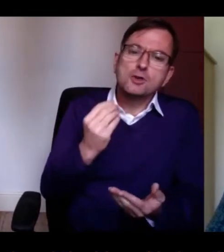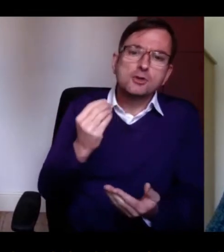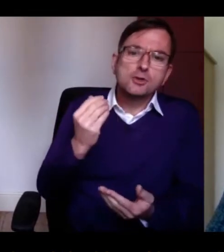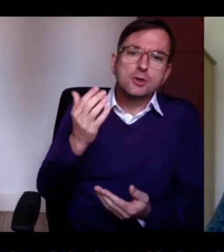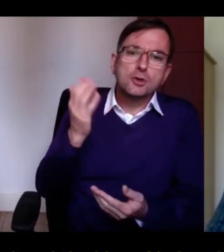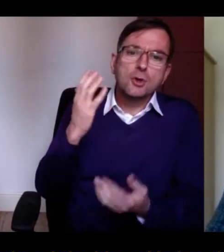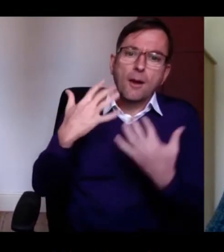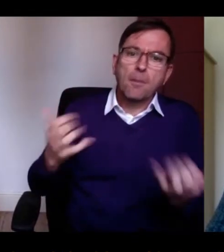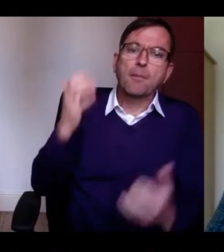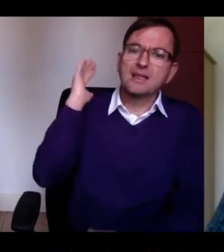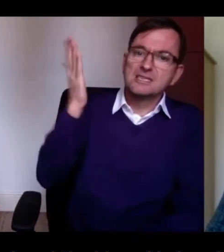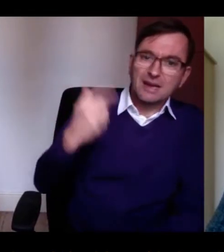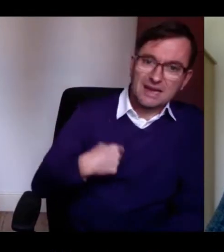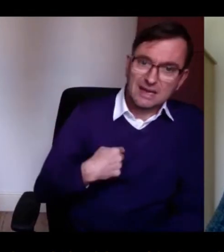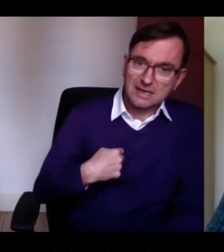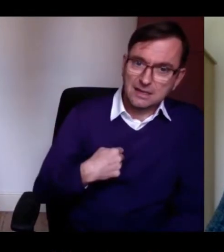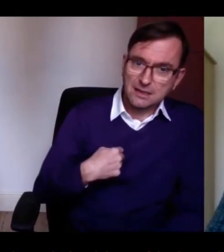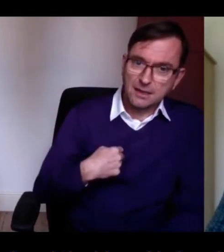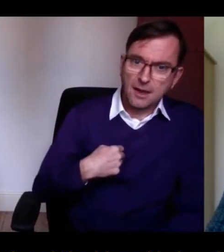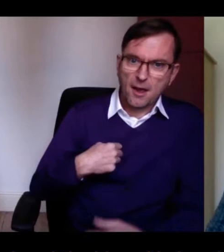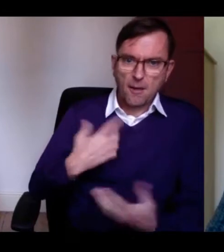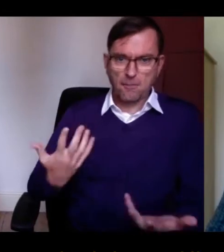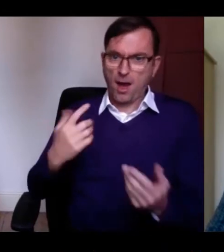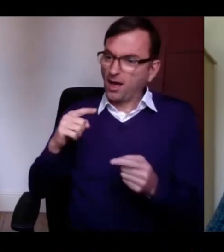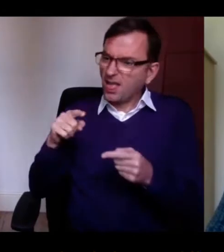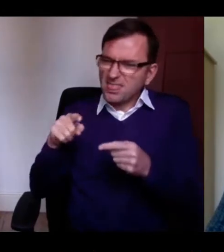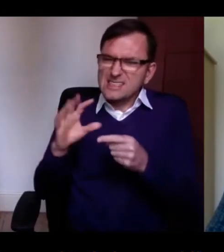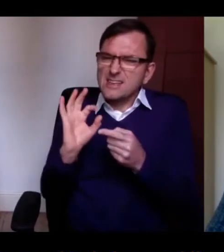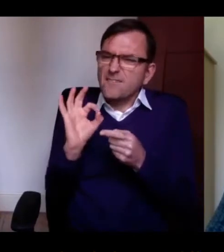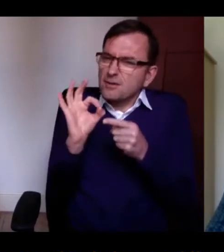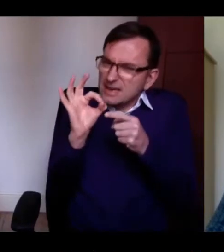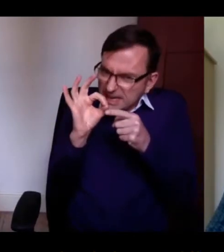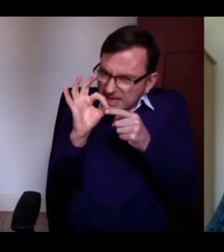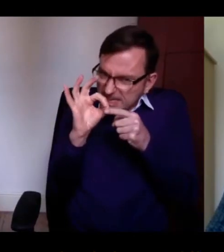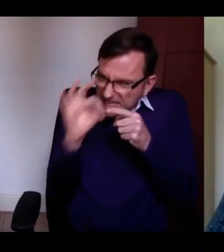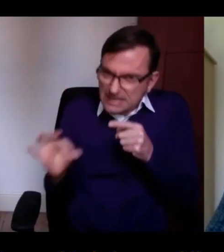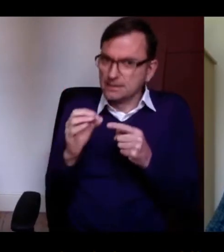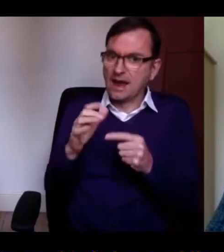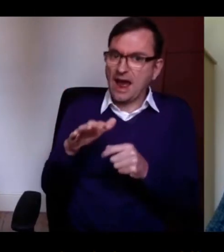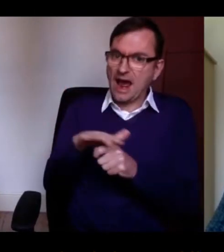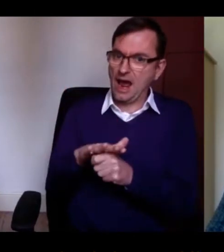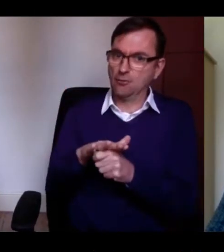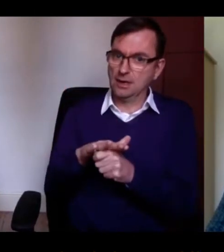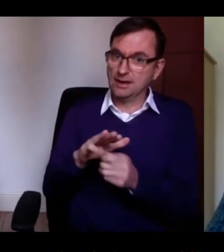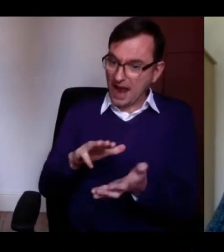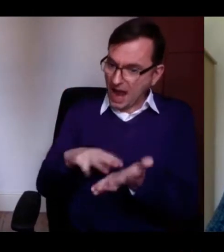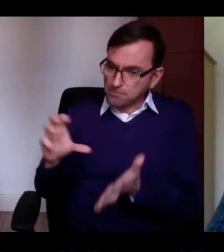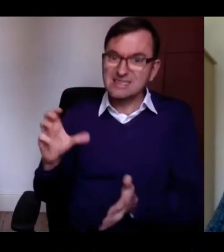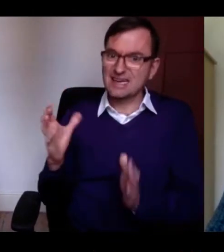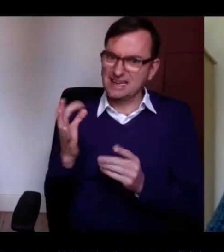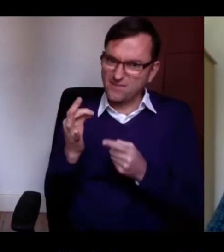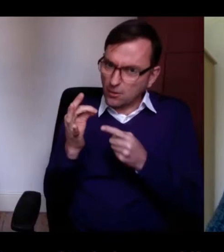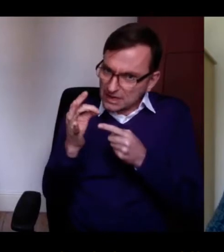challenged to be in that sort of different environment. I'm used to being a public speaker, but this is a very sort of